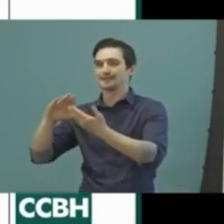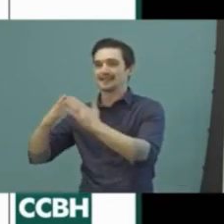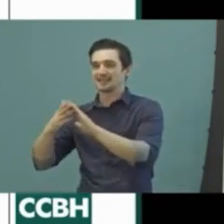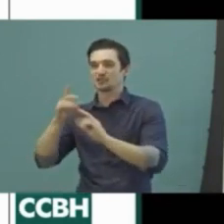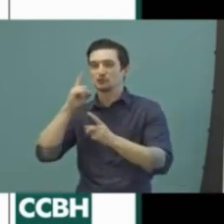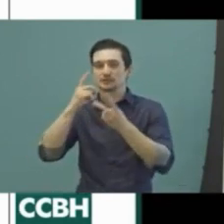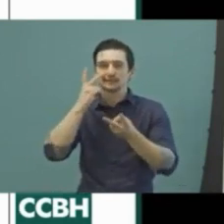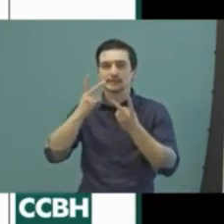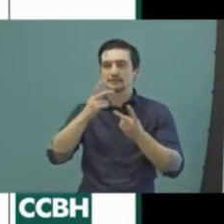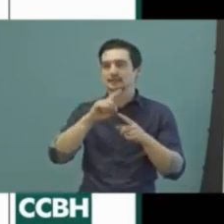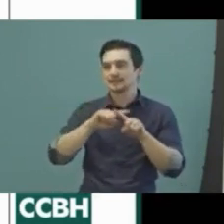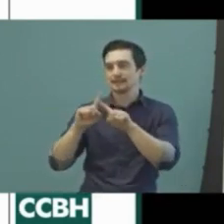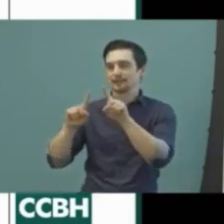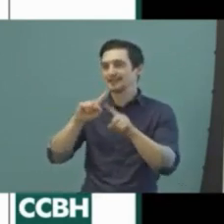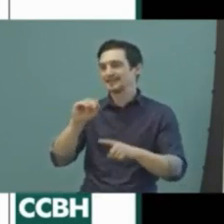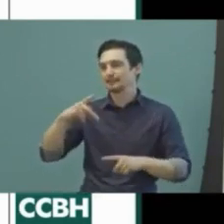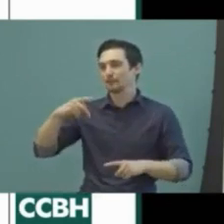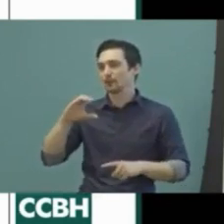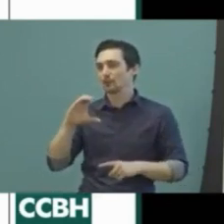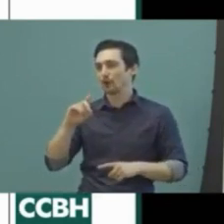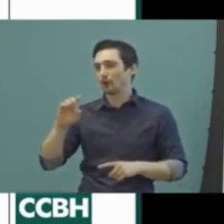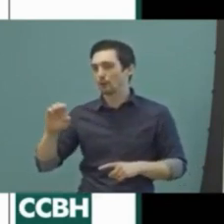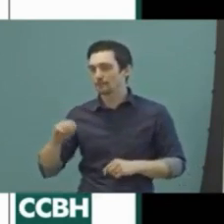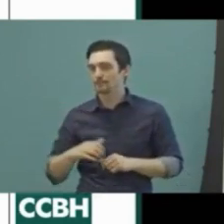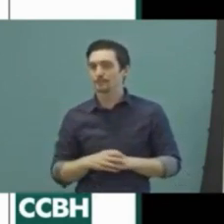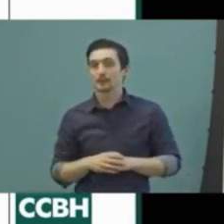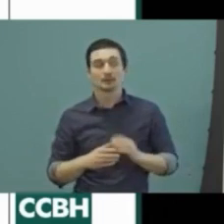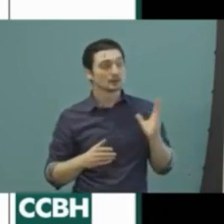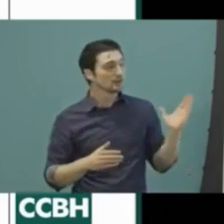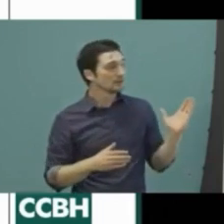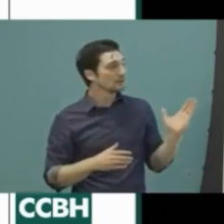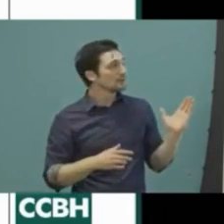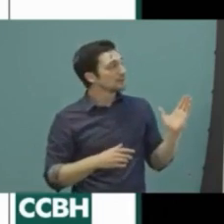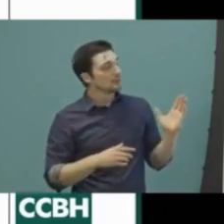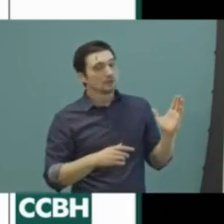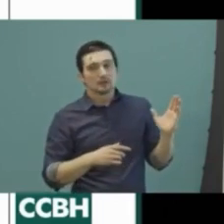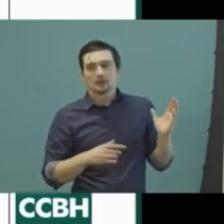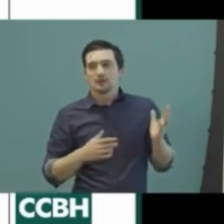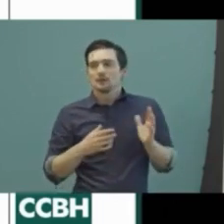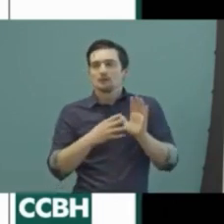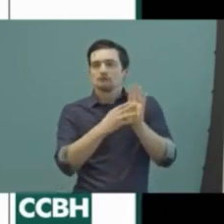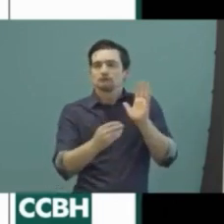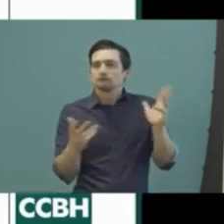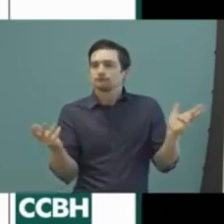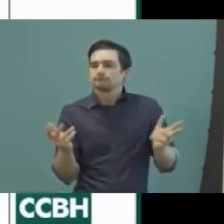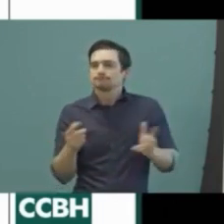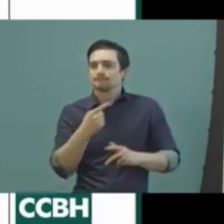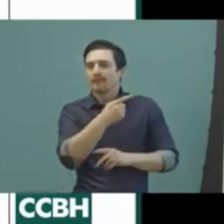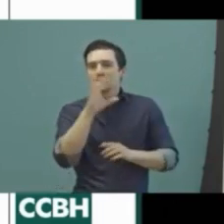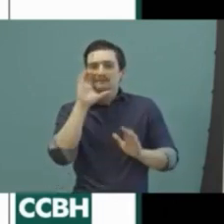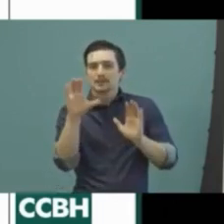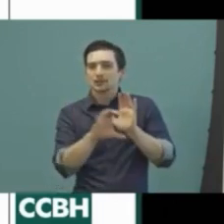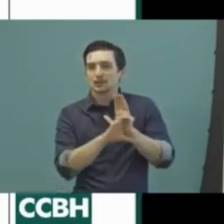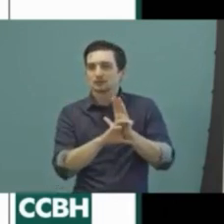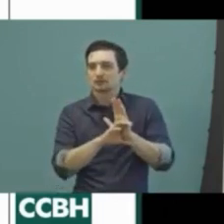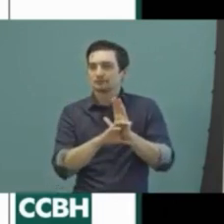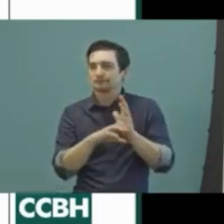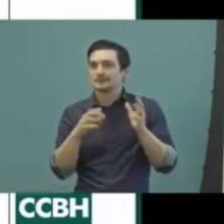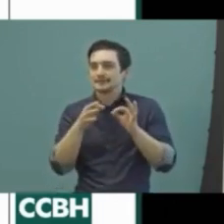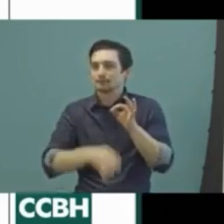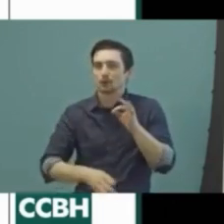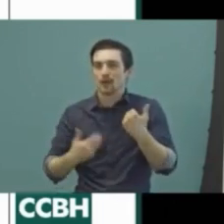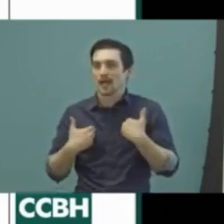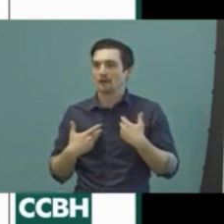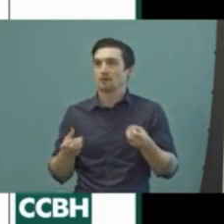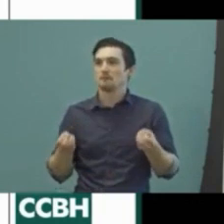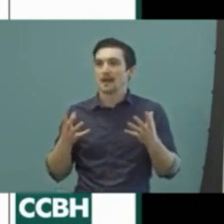the zip codes here. And again, the picture you can take away from this is that the infections are throughout our community, and